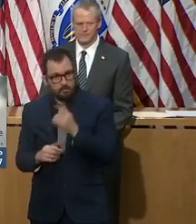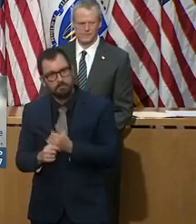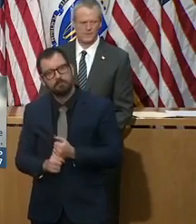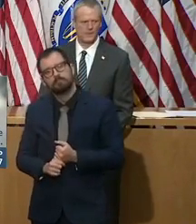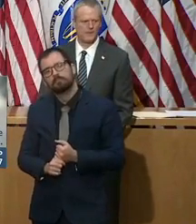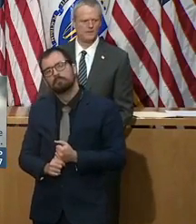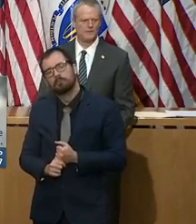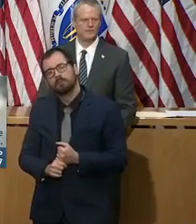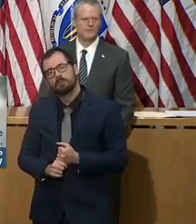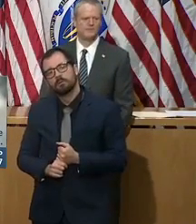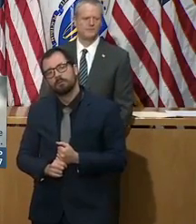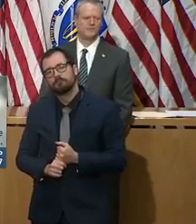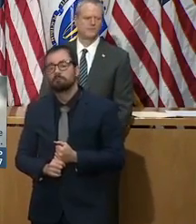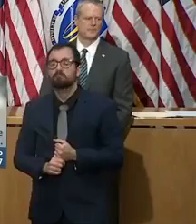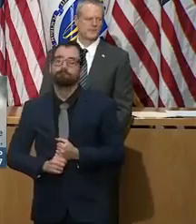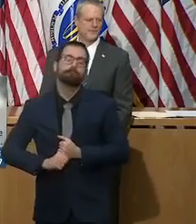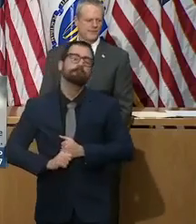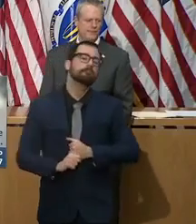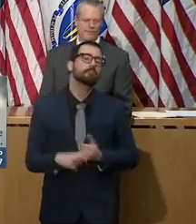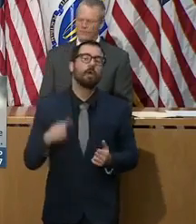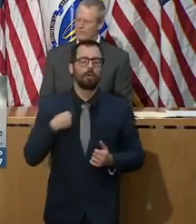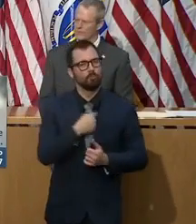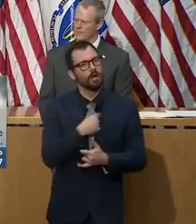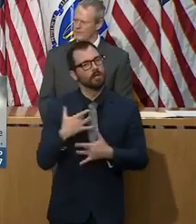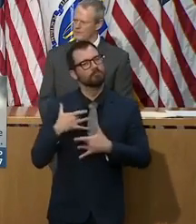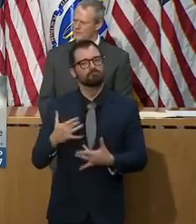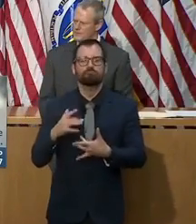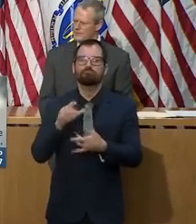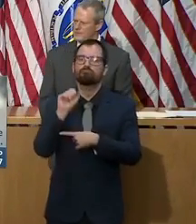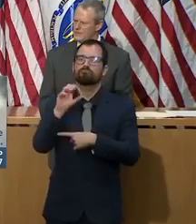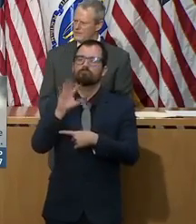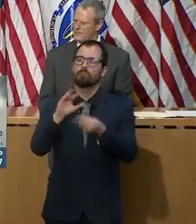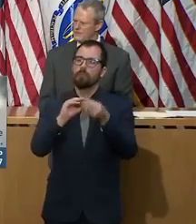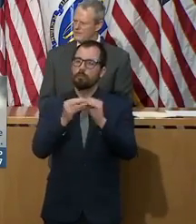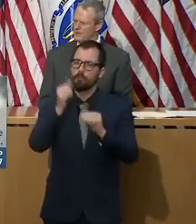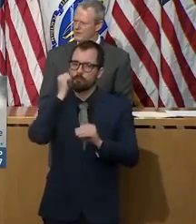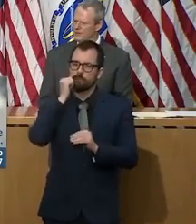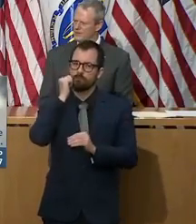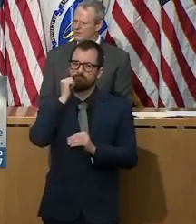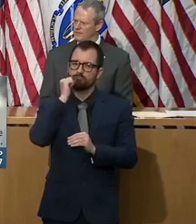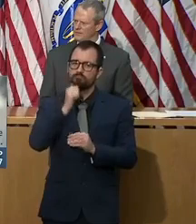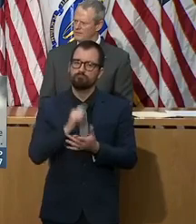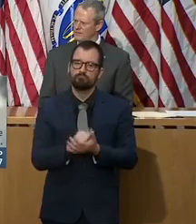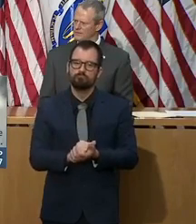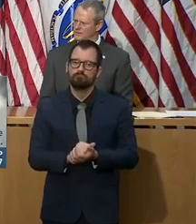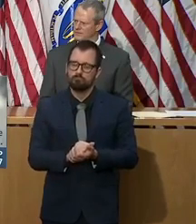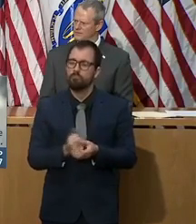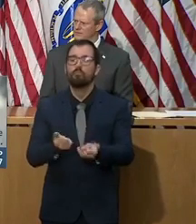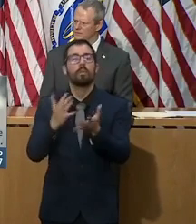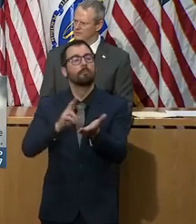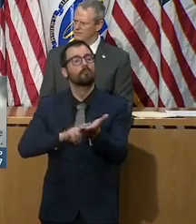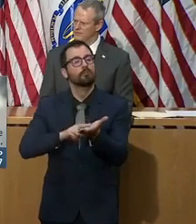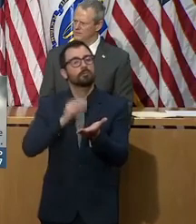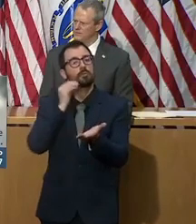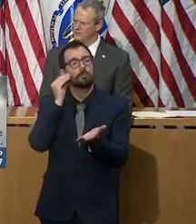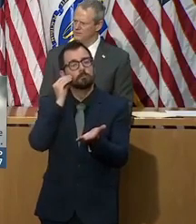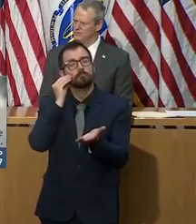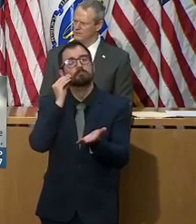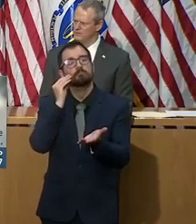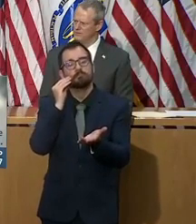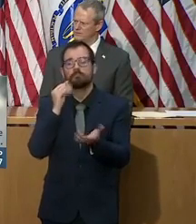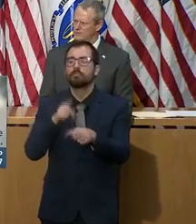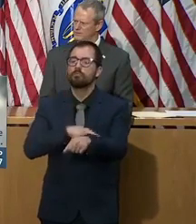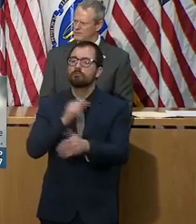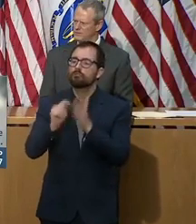of facilities that have been tested. So I didn't bring that with me. In terms of when you say the issues that we're seeing, Just